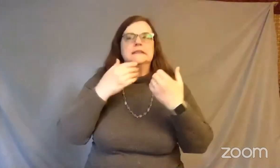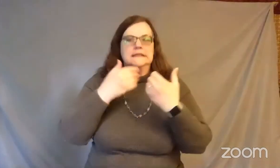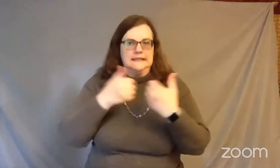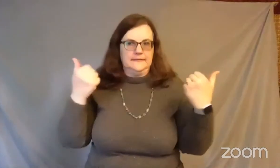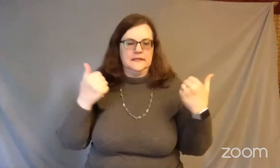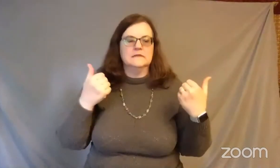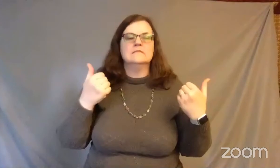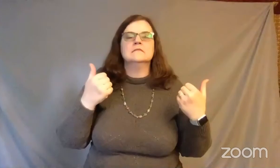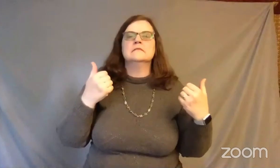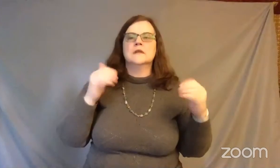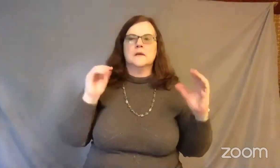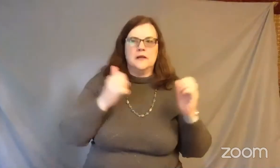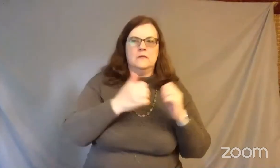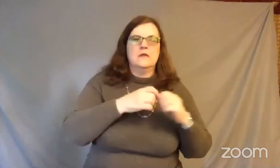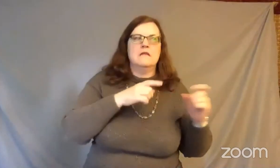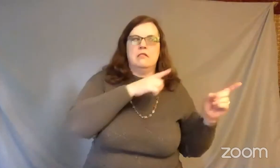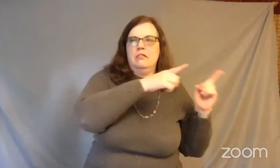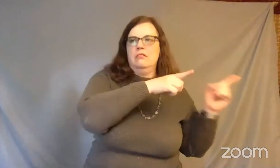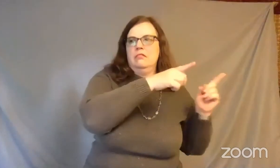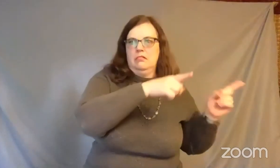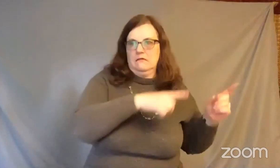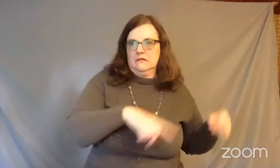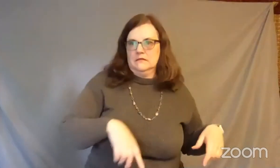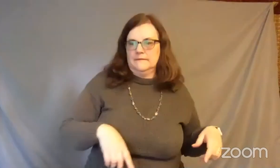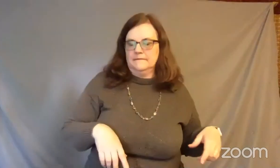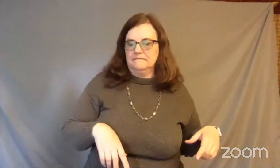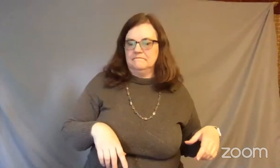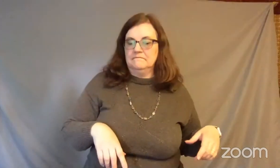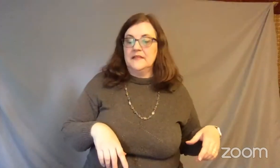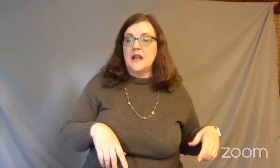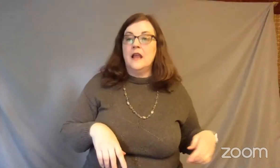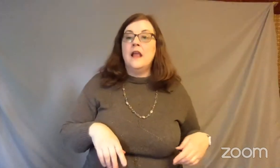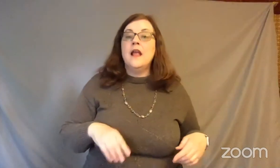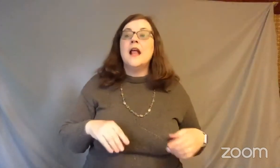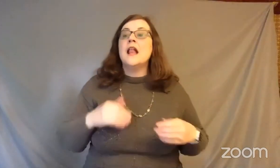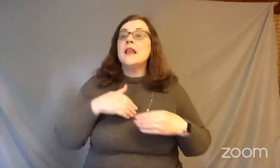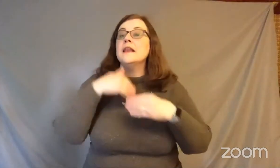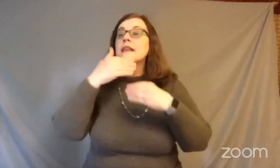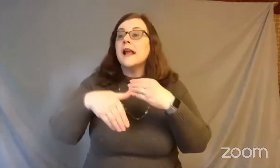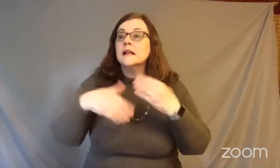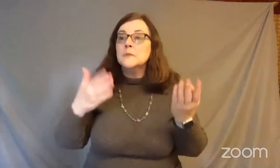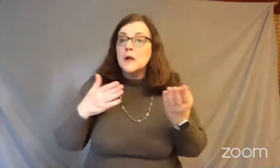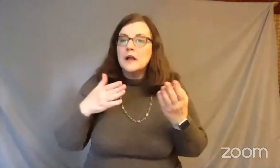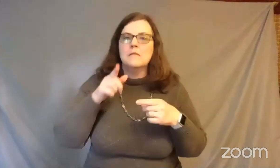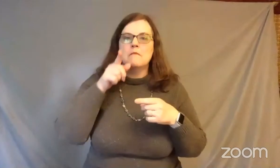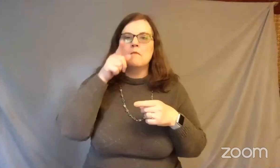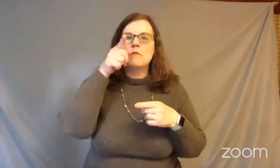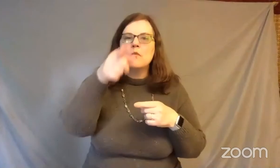referring to themselves using the pointing pronoun at an early age, as well as, and then subsequently pointing to